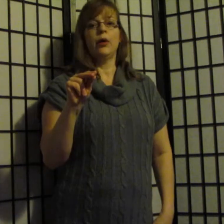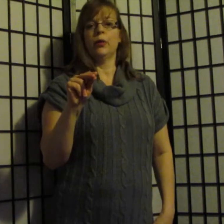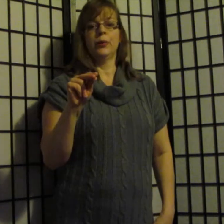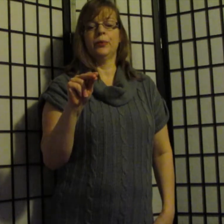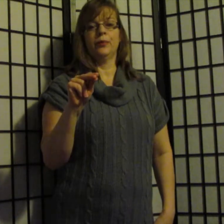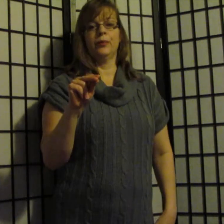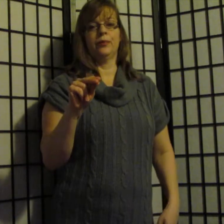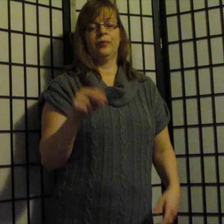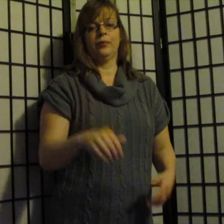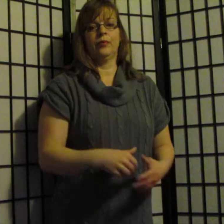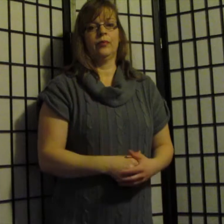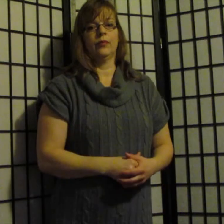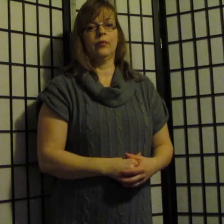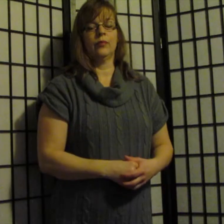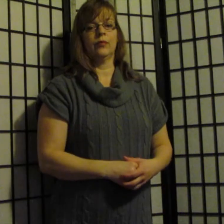No.